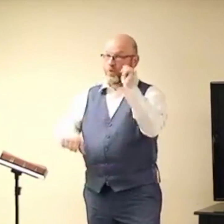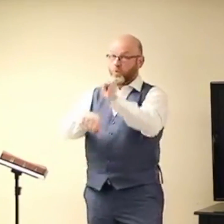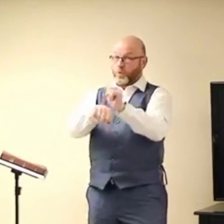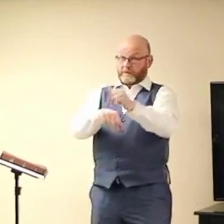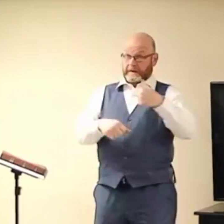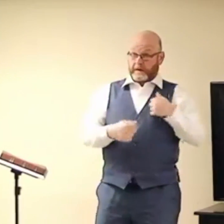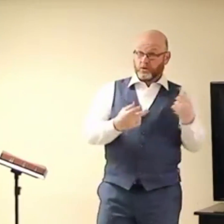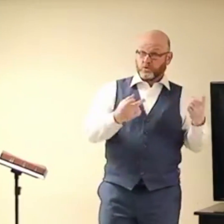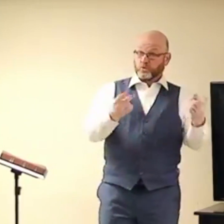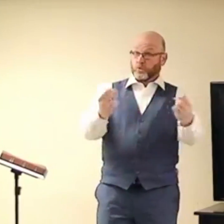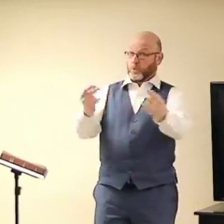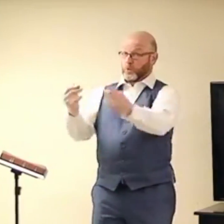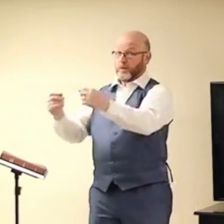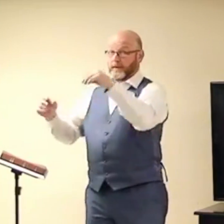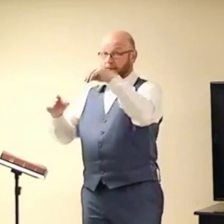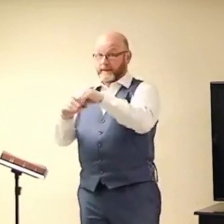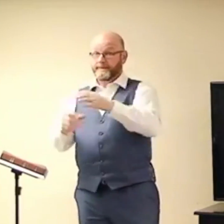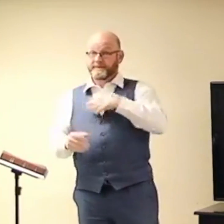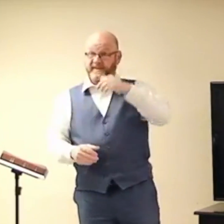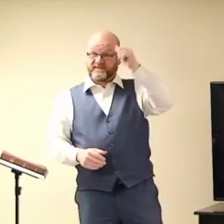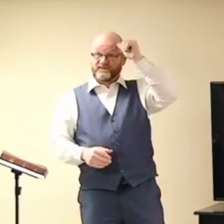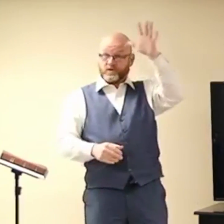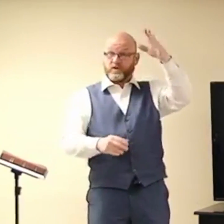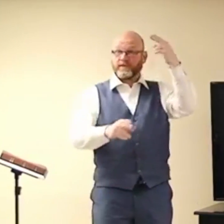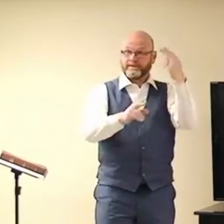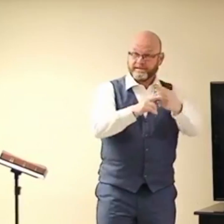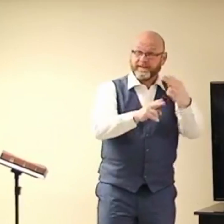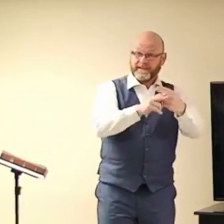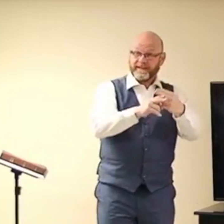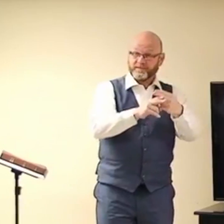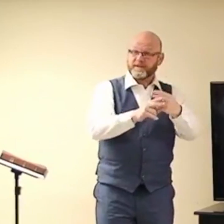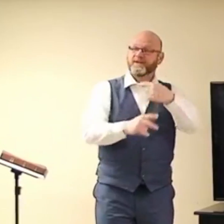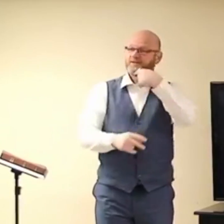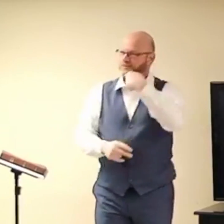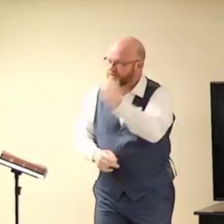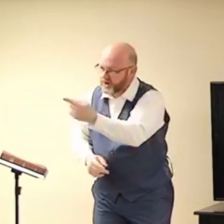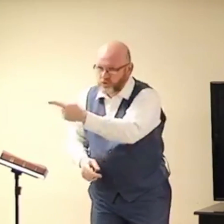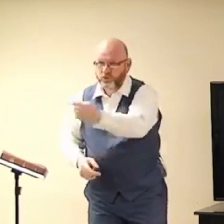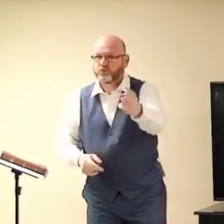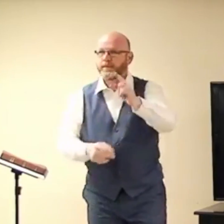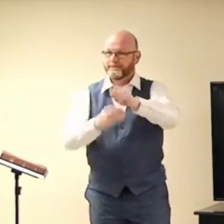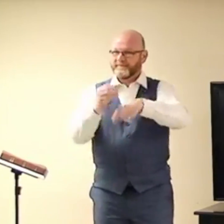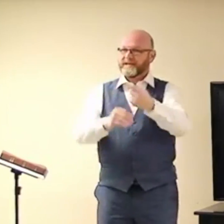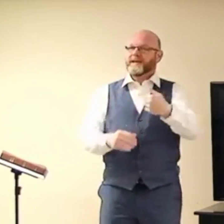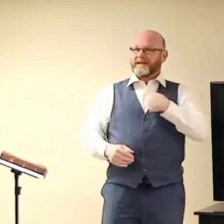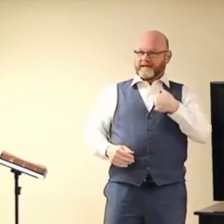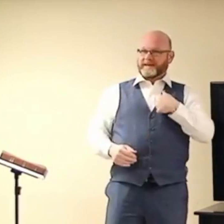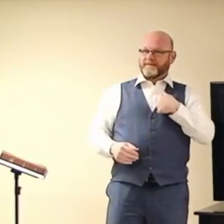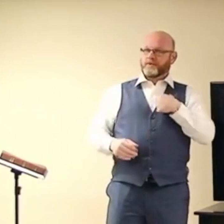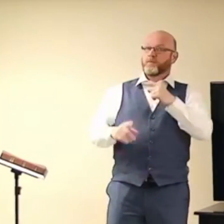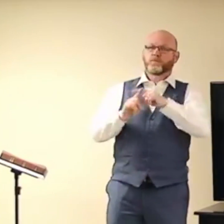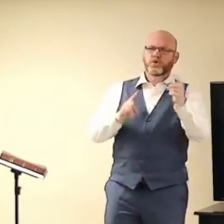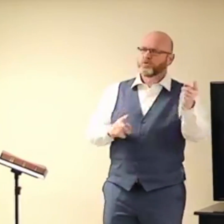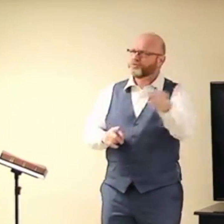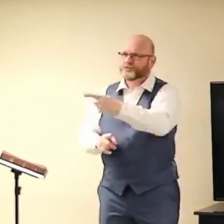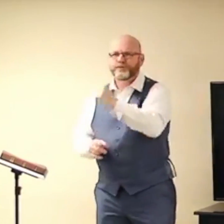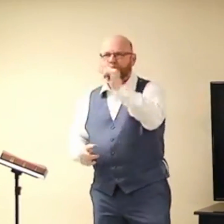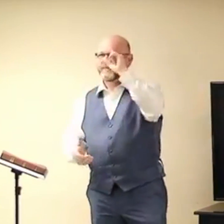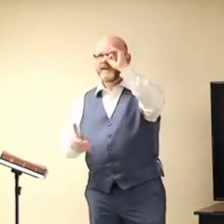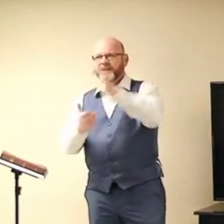Jesus told them, the works I do in my Father's name tell you about me. But you